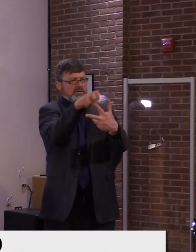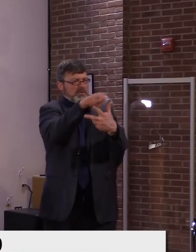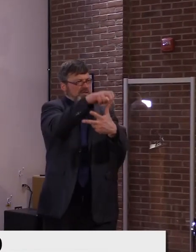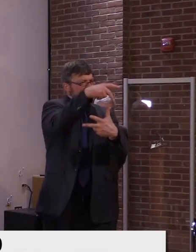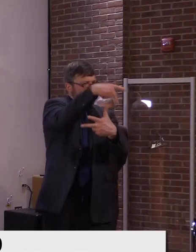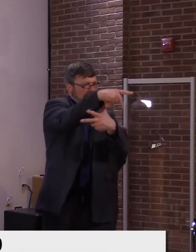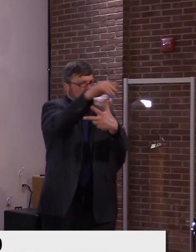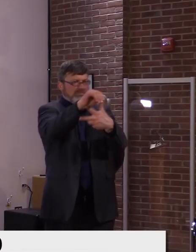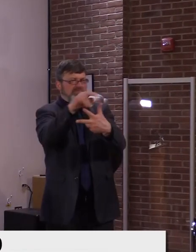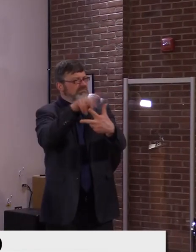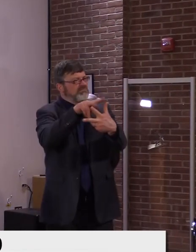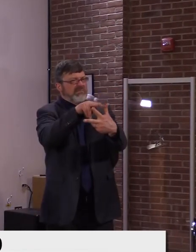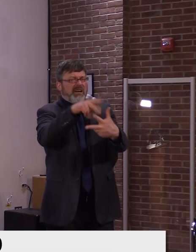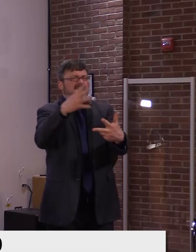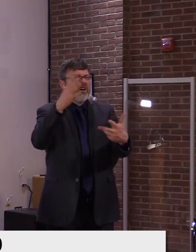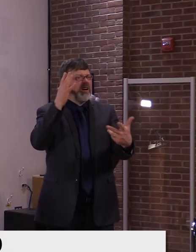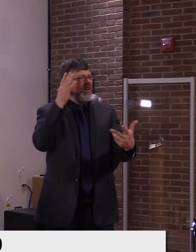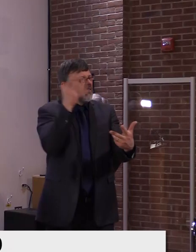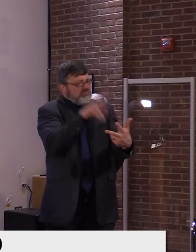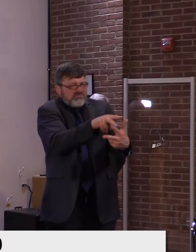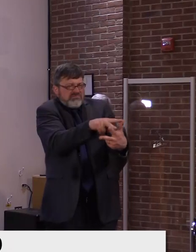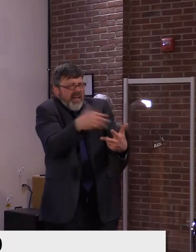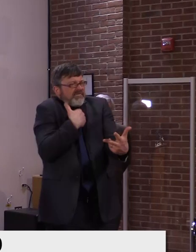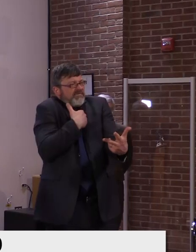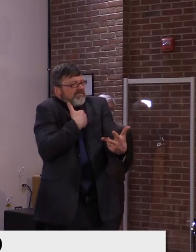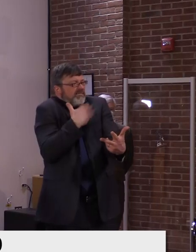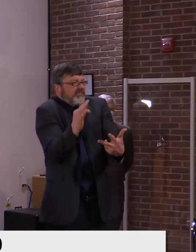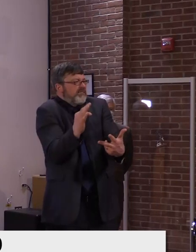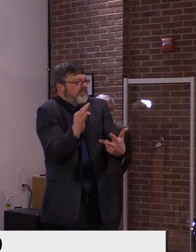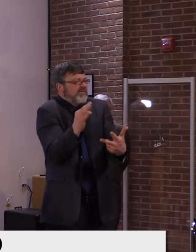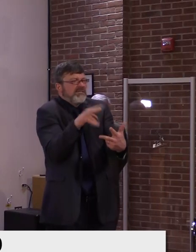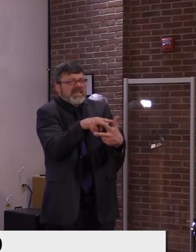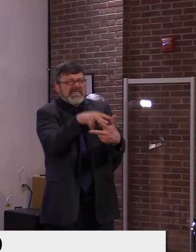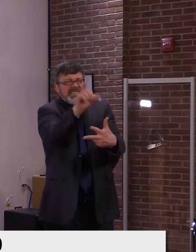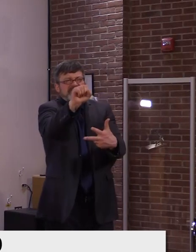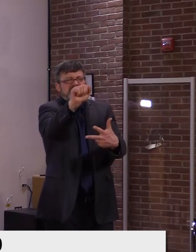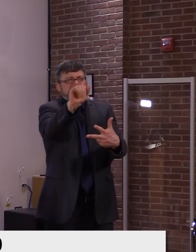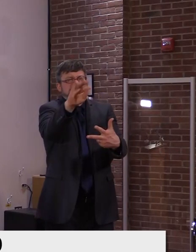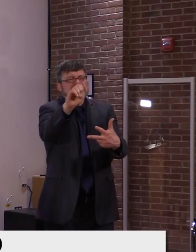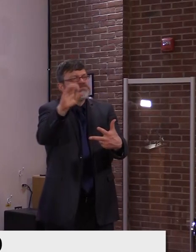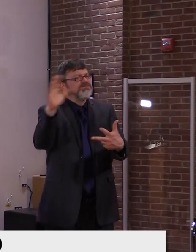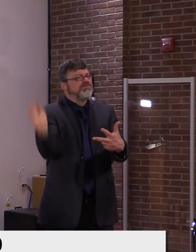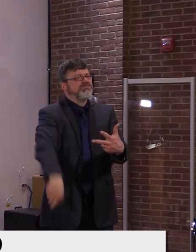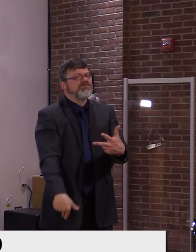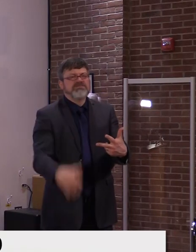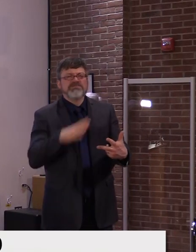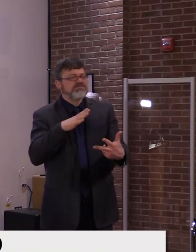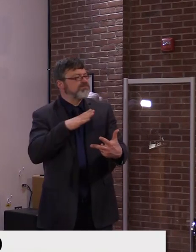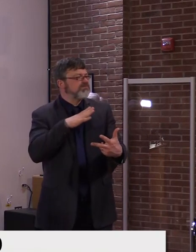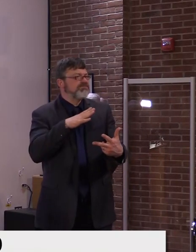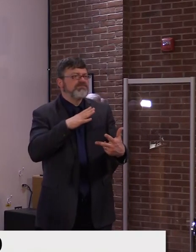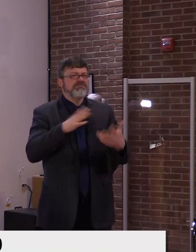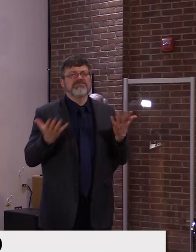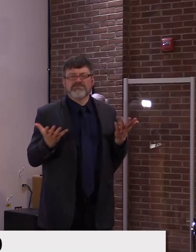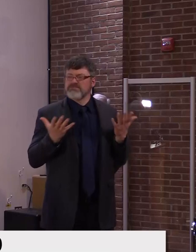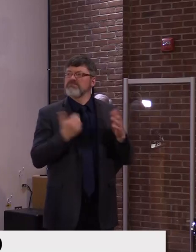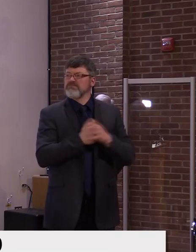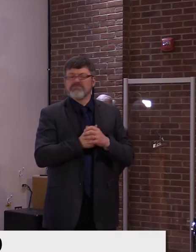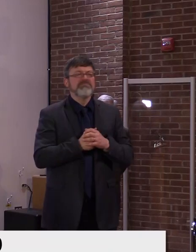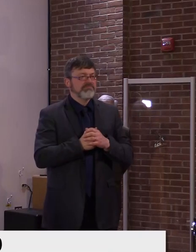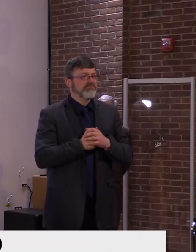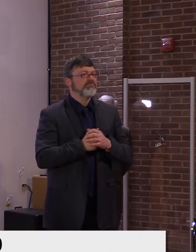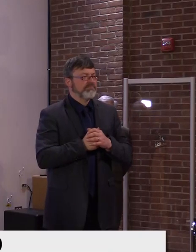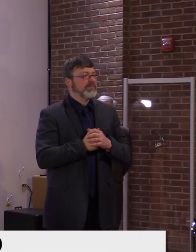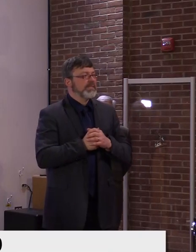made for and would still be considered to be quite safe and effective for them. And as time has gone on in these last number